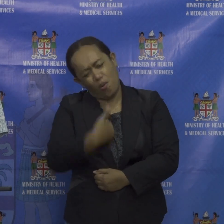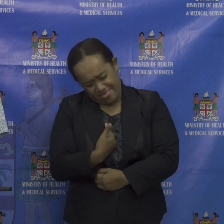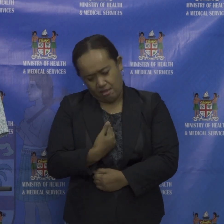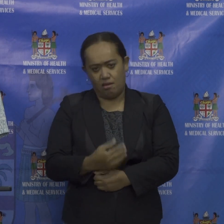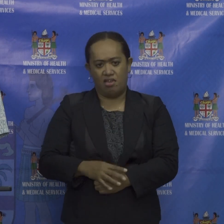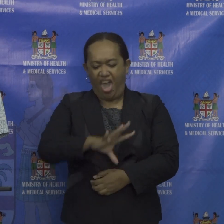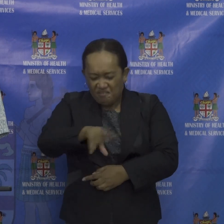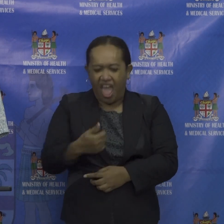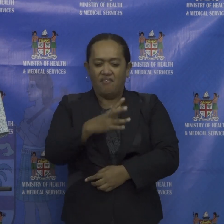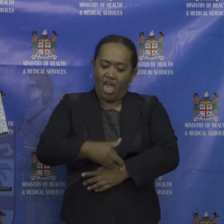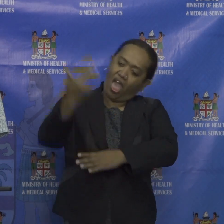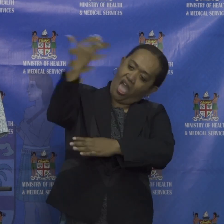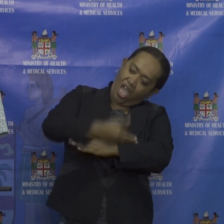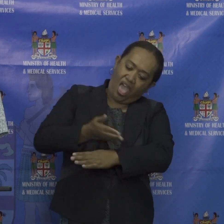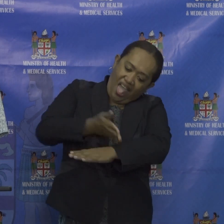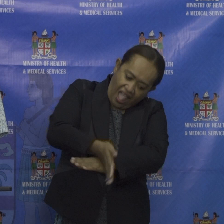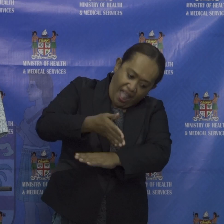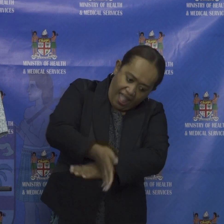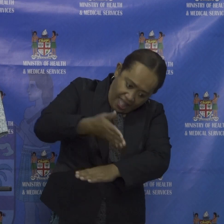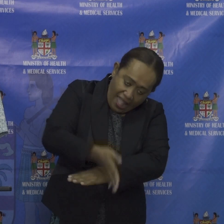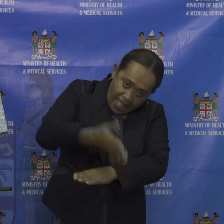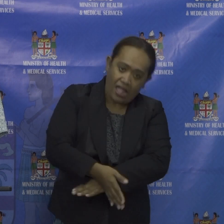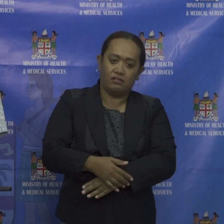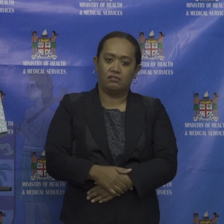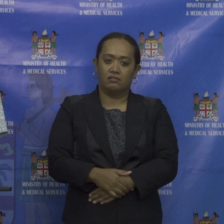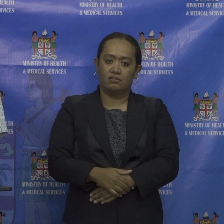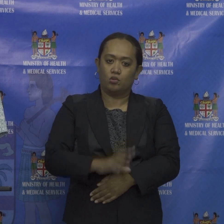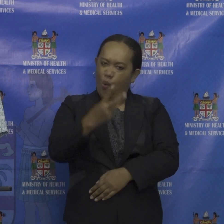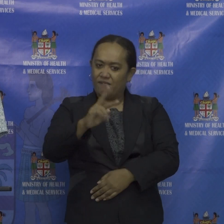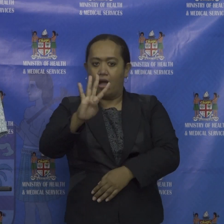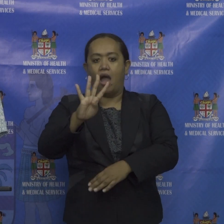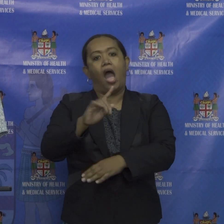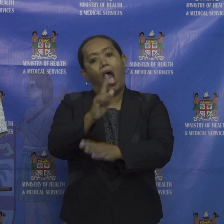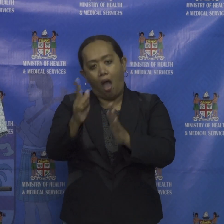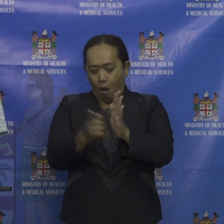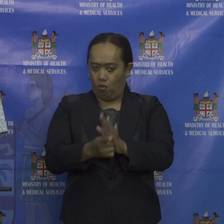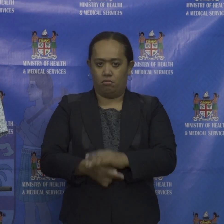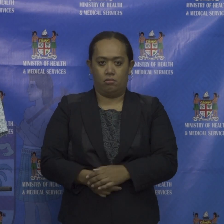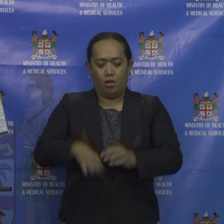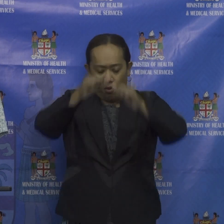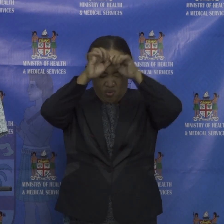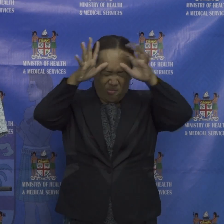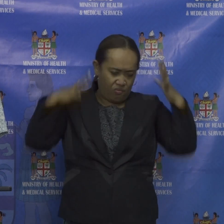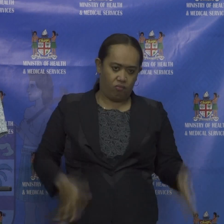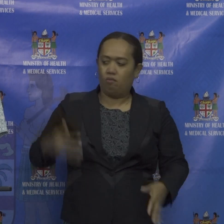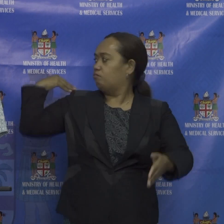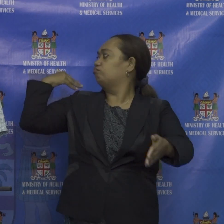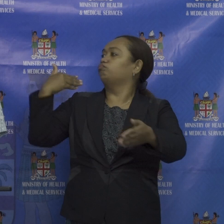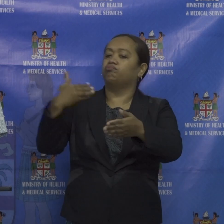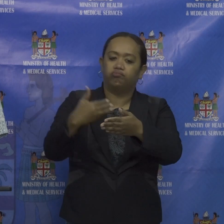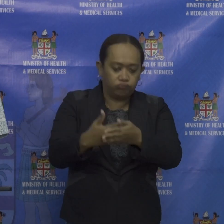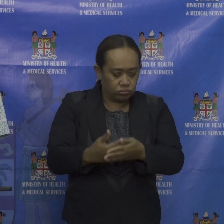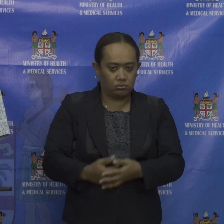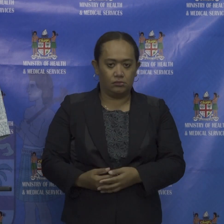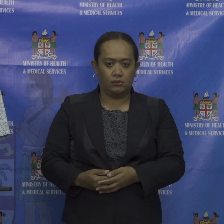all night, all day. It's a 24-hour operation. And since April 18th, when this started, more